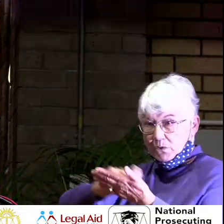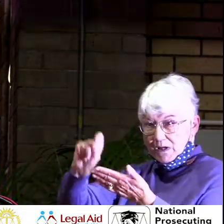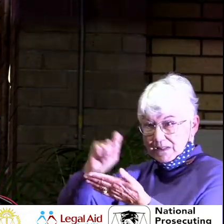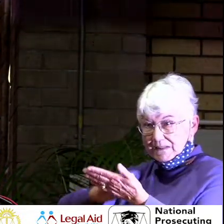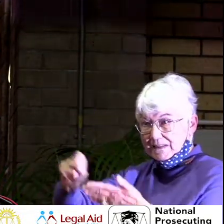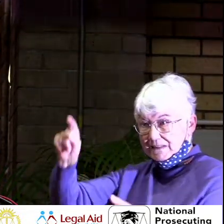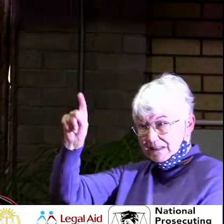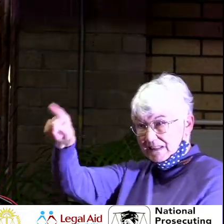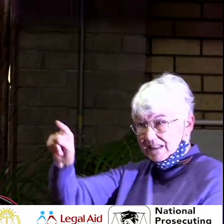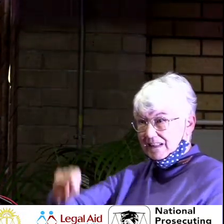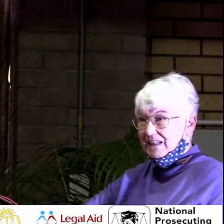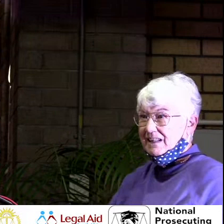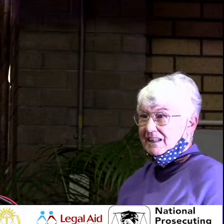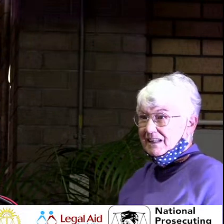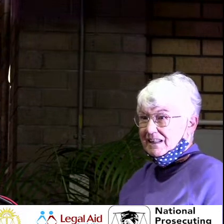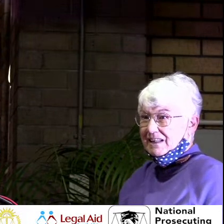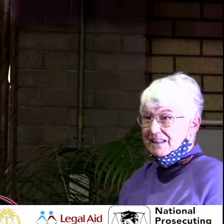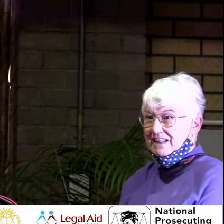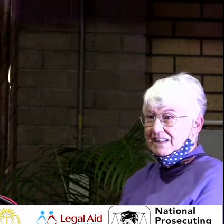850